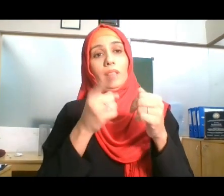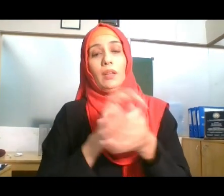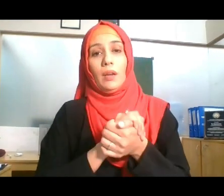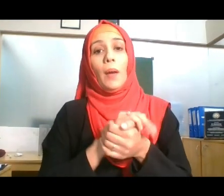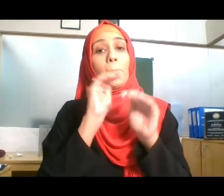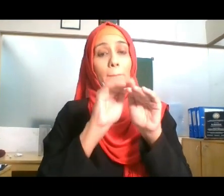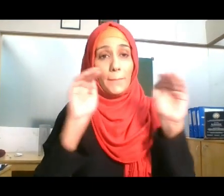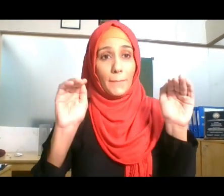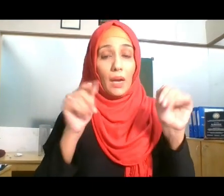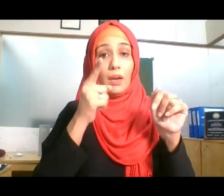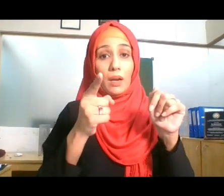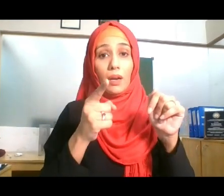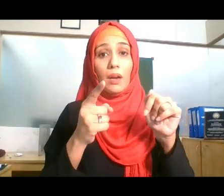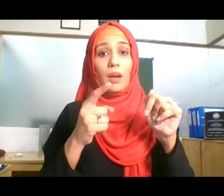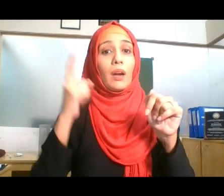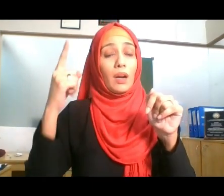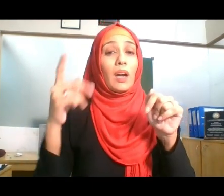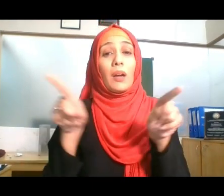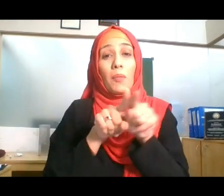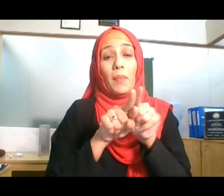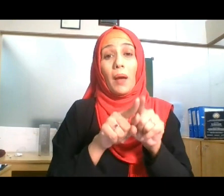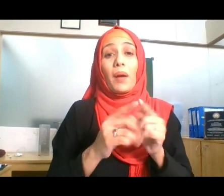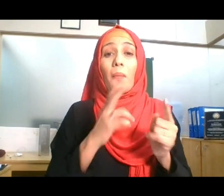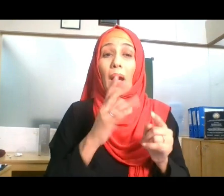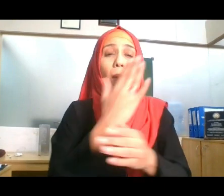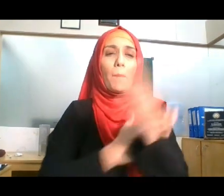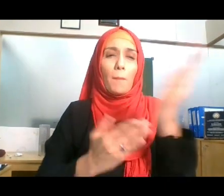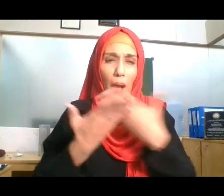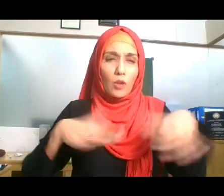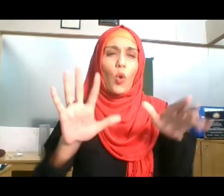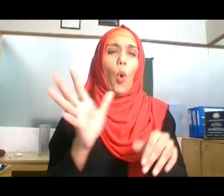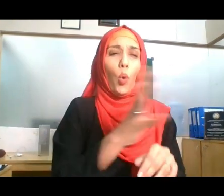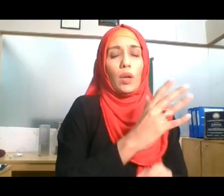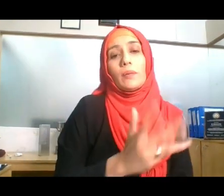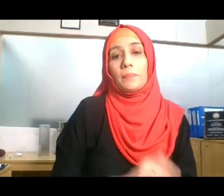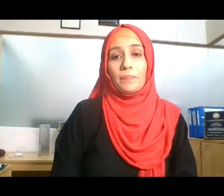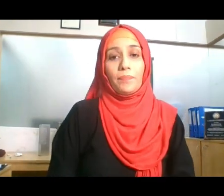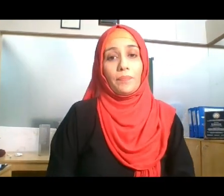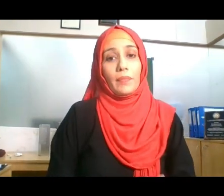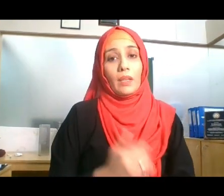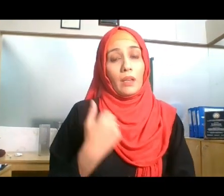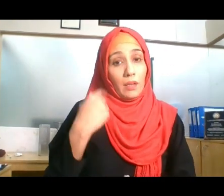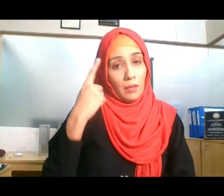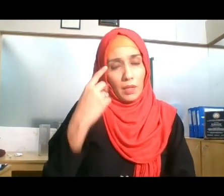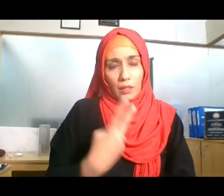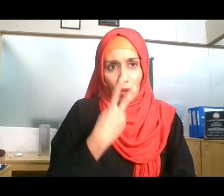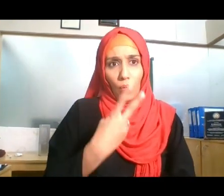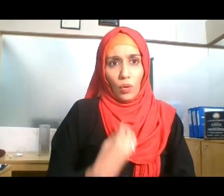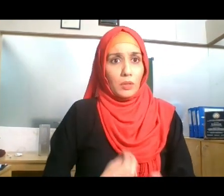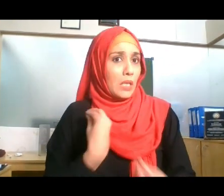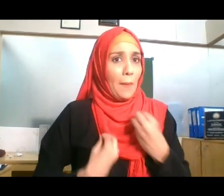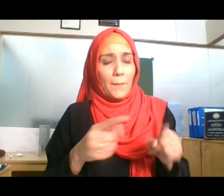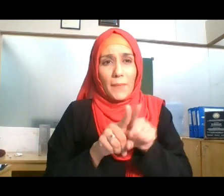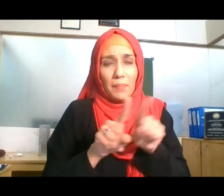who were suffering with some form of disability or the other. What was even more exciting from that data